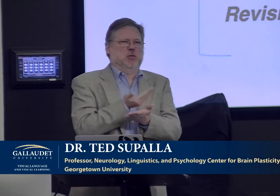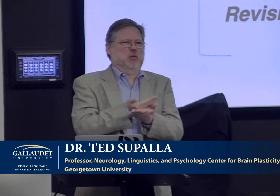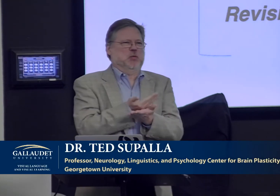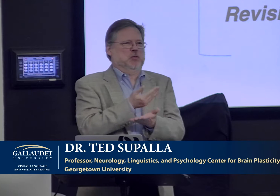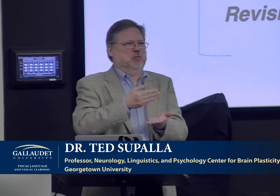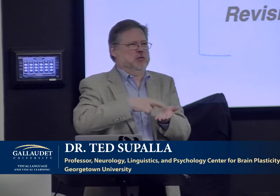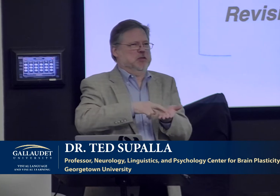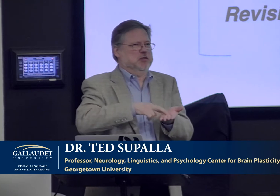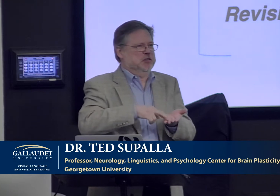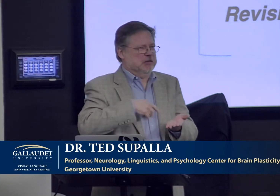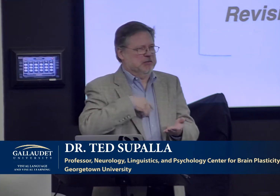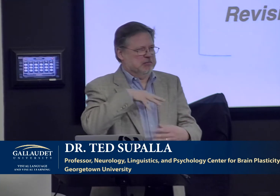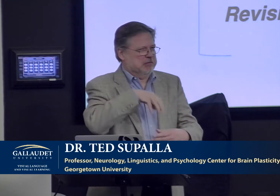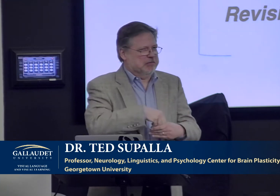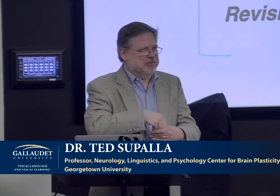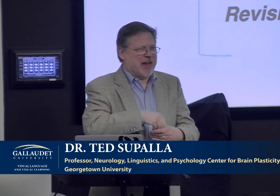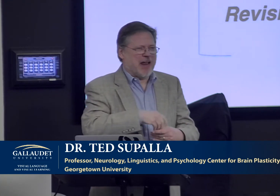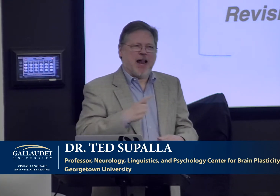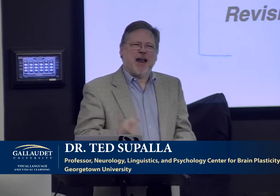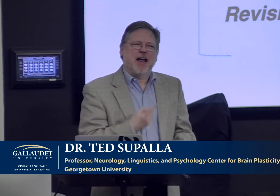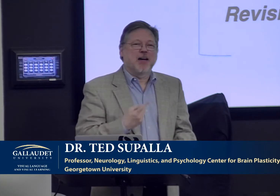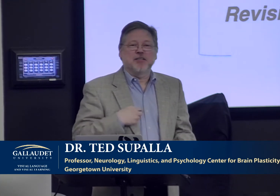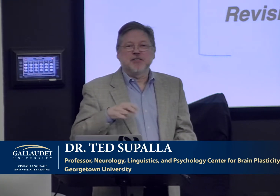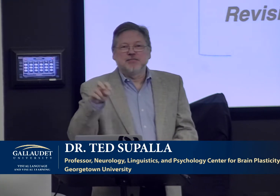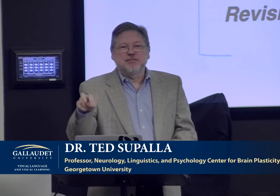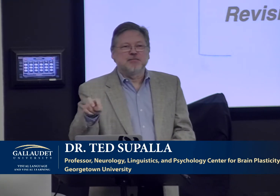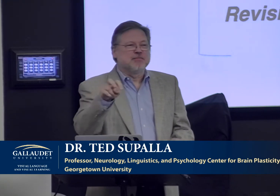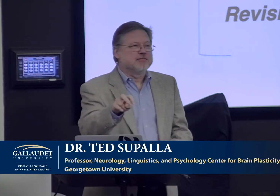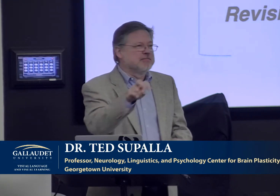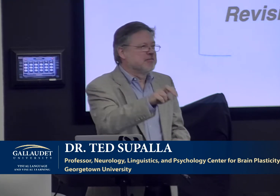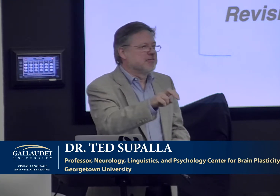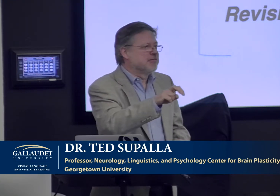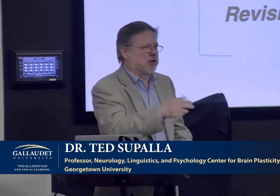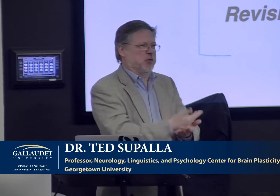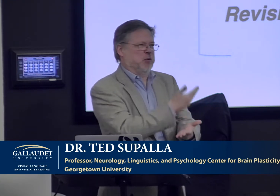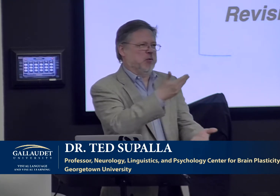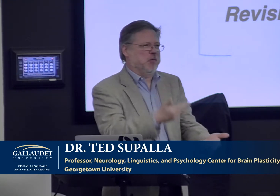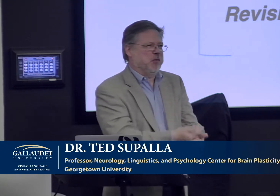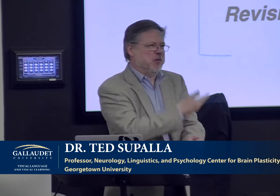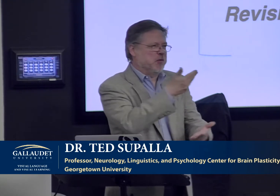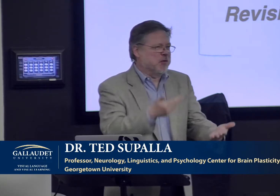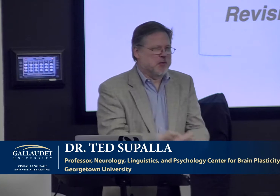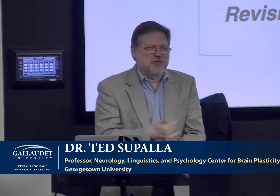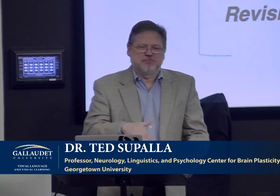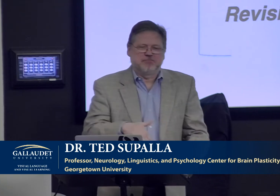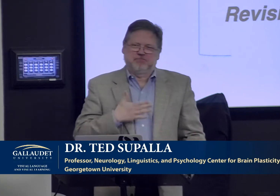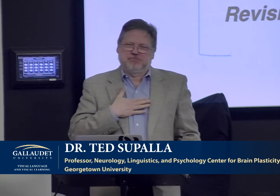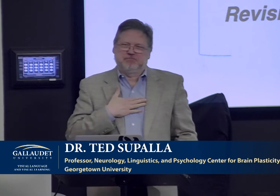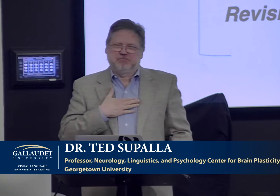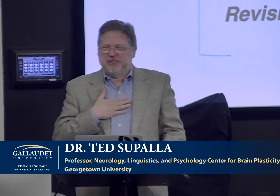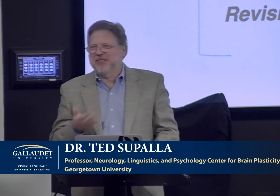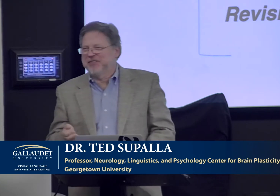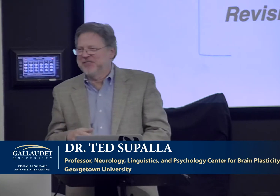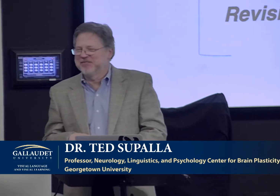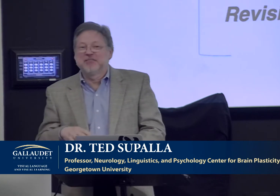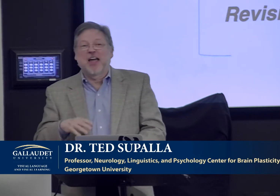I am delighted to talk about new research that I've been engaged in. I feel like every place I go, I